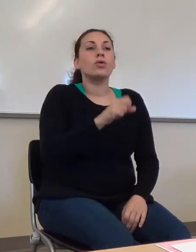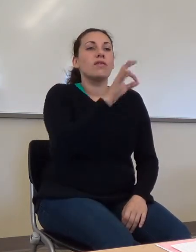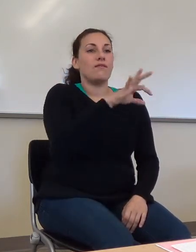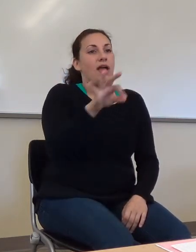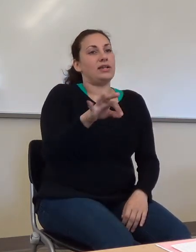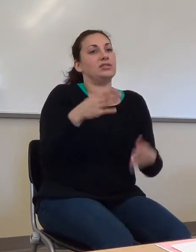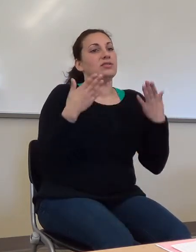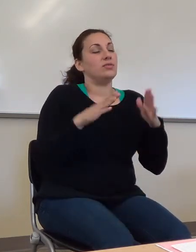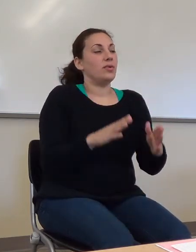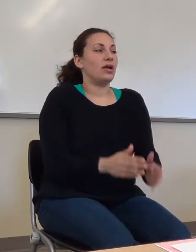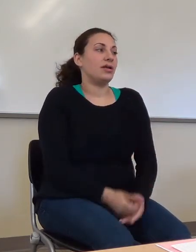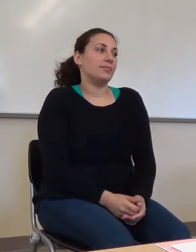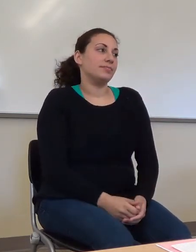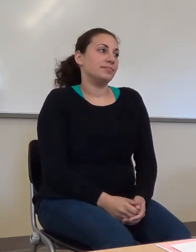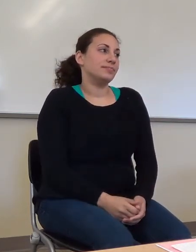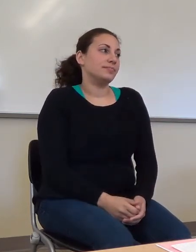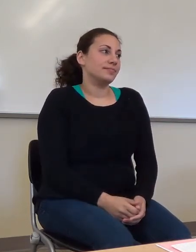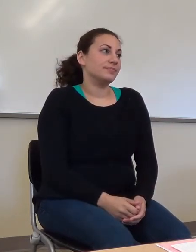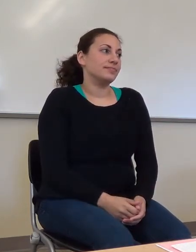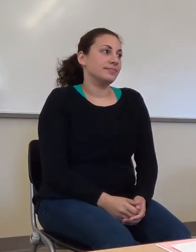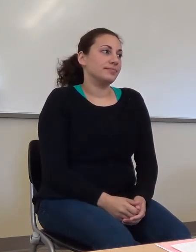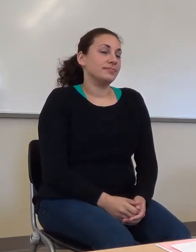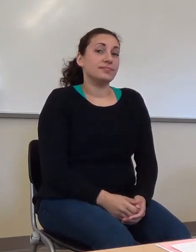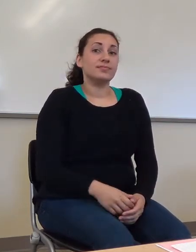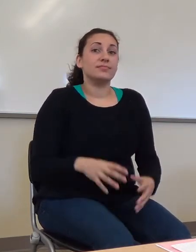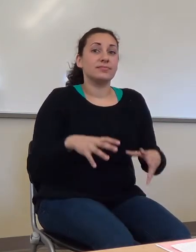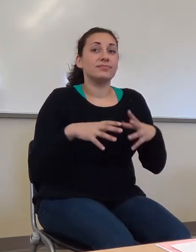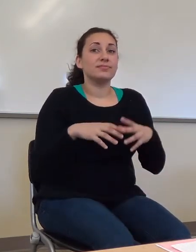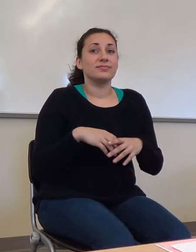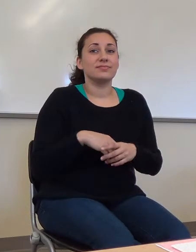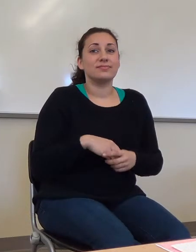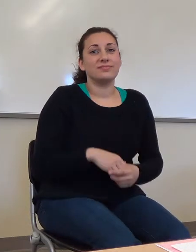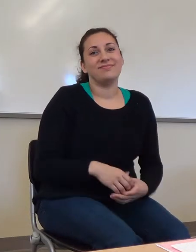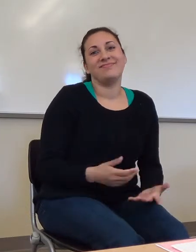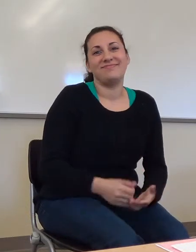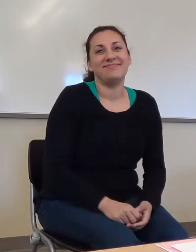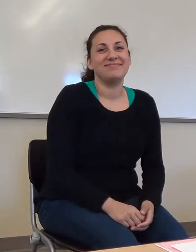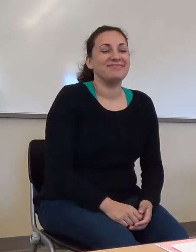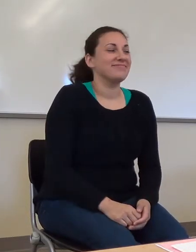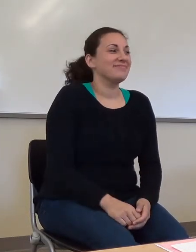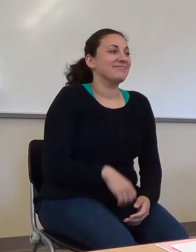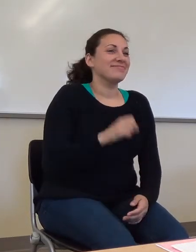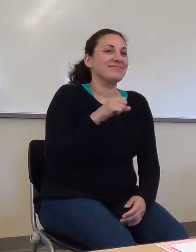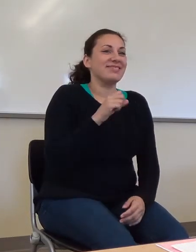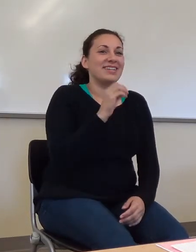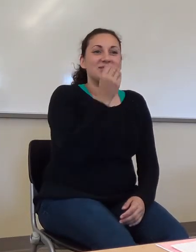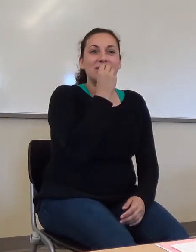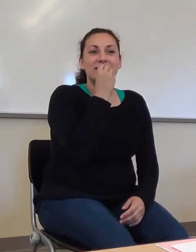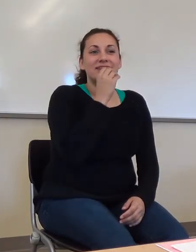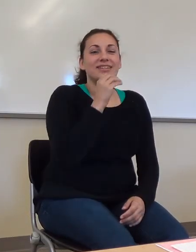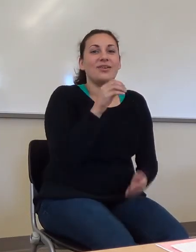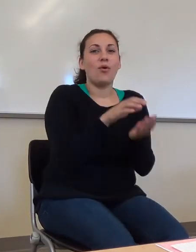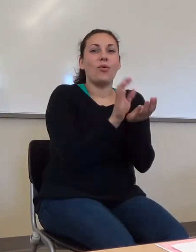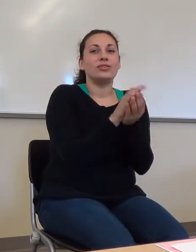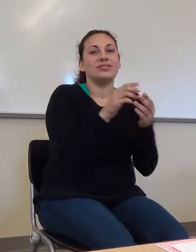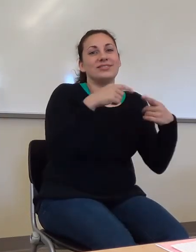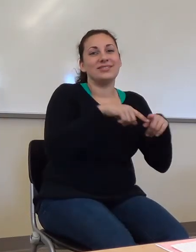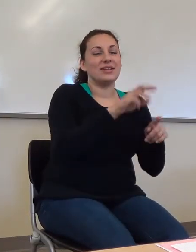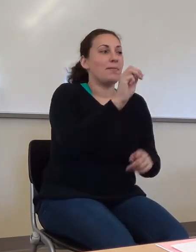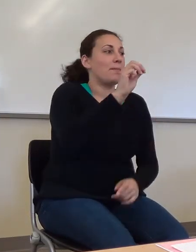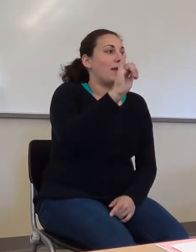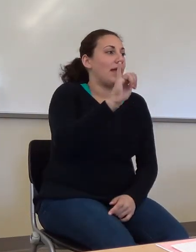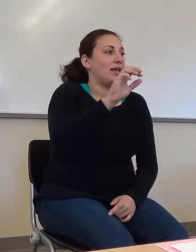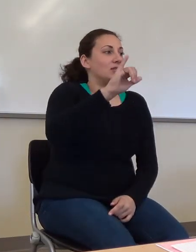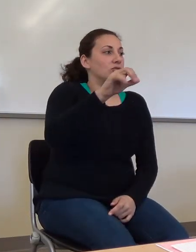things. But that's what that one is. Yeah, a lot of people had a question about that. So yeah, only eat oysters in May, June, and